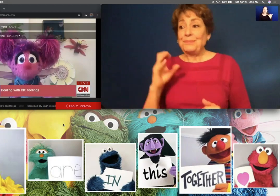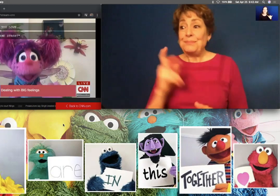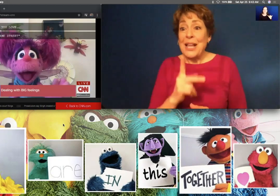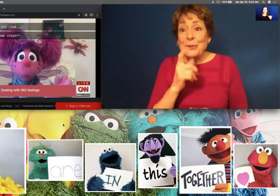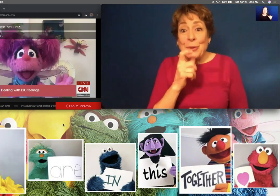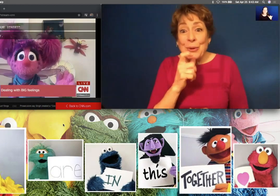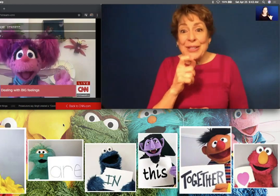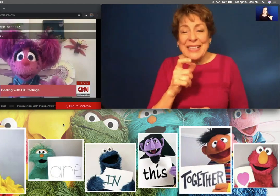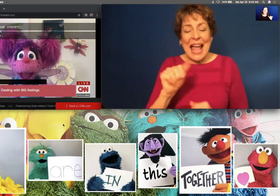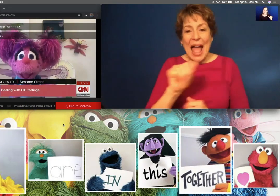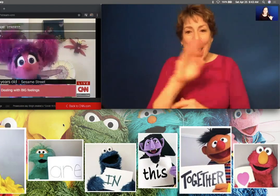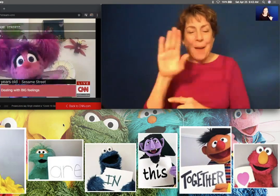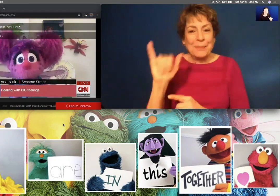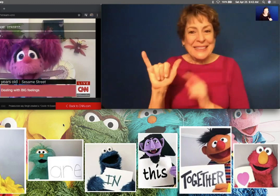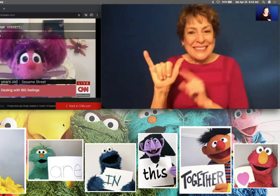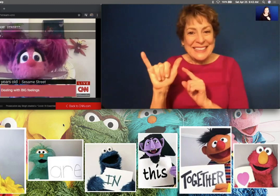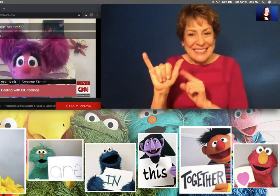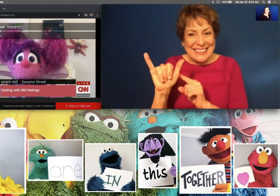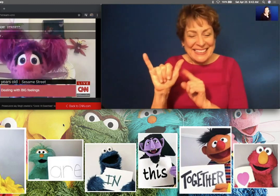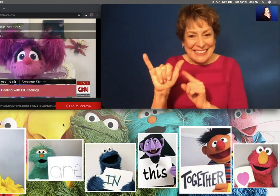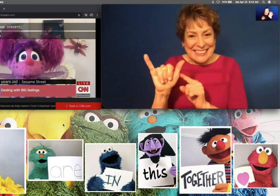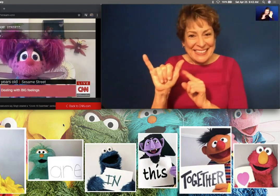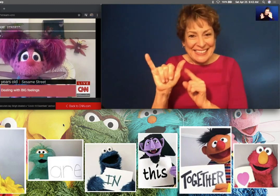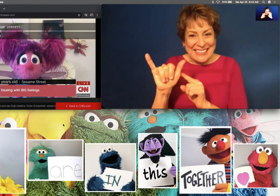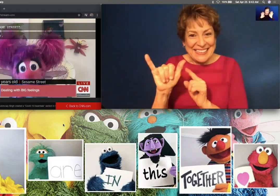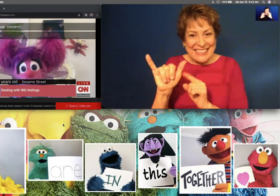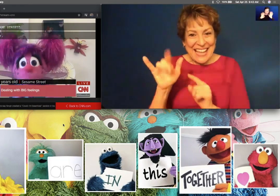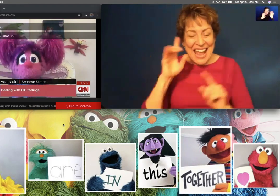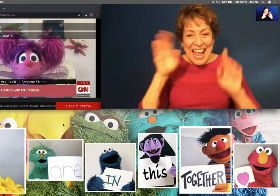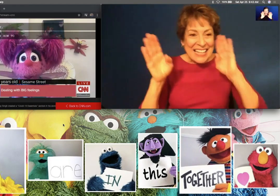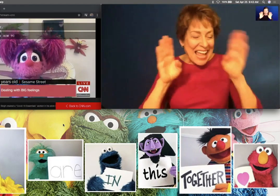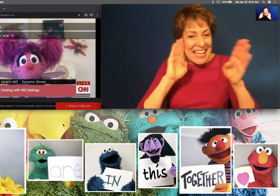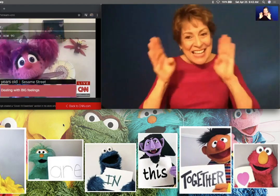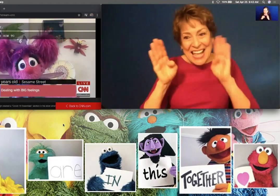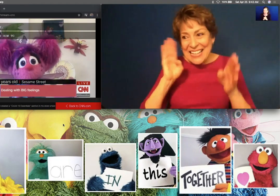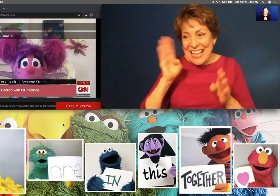Cadabby. She also has some ideas about how to handle your feelings.